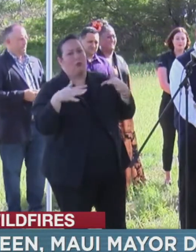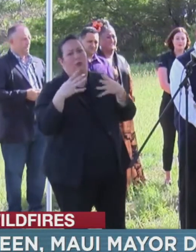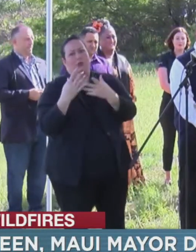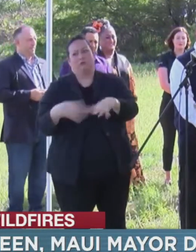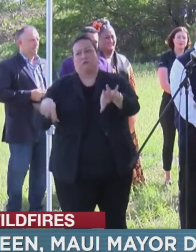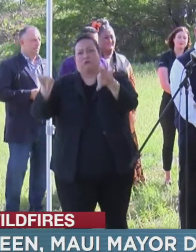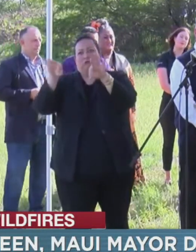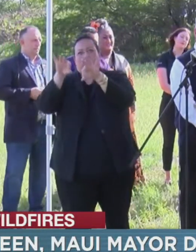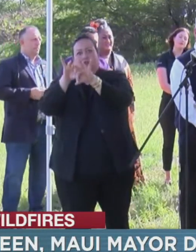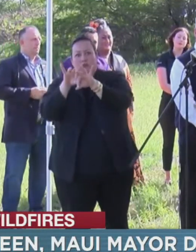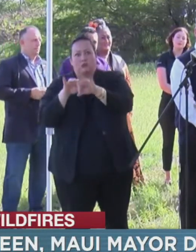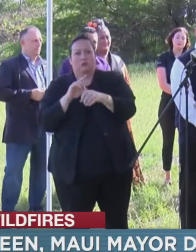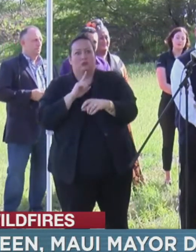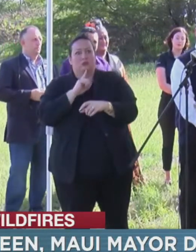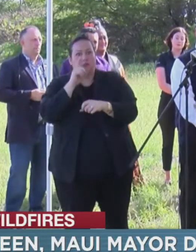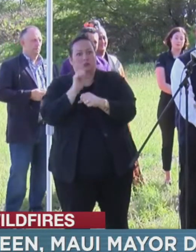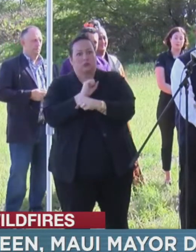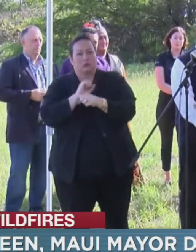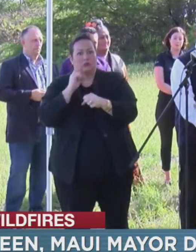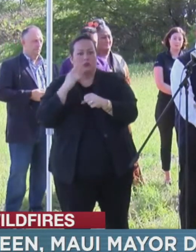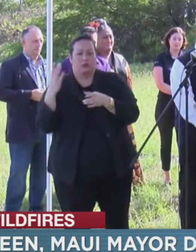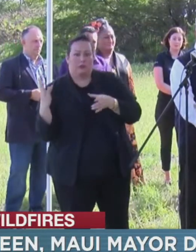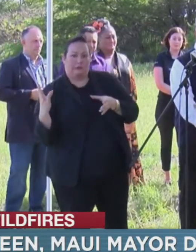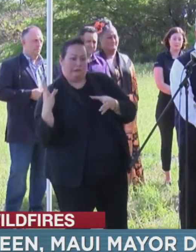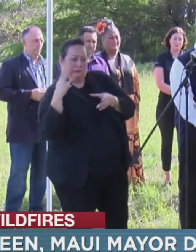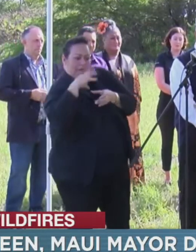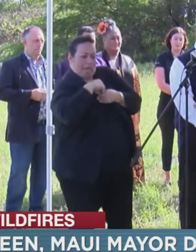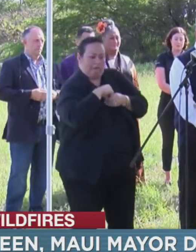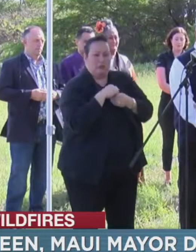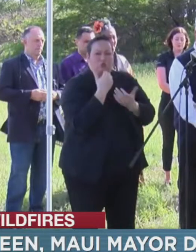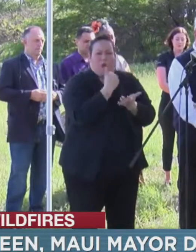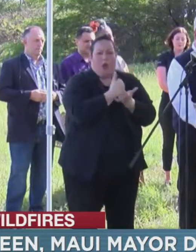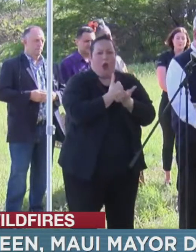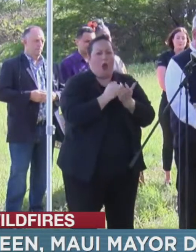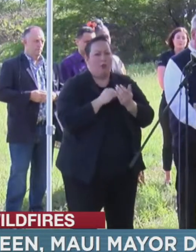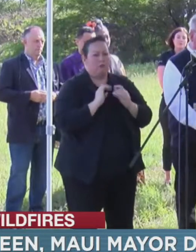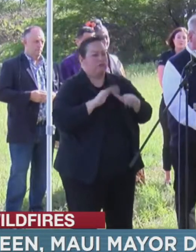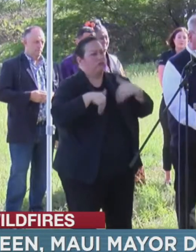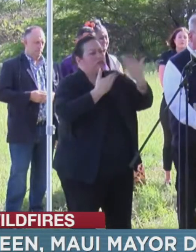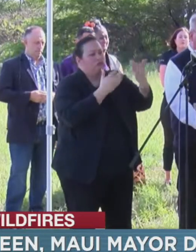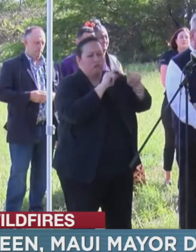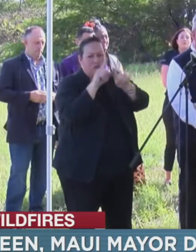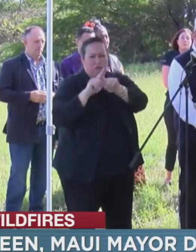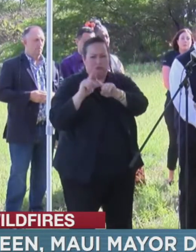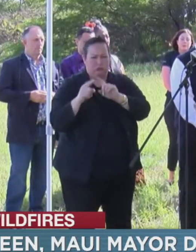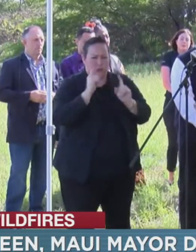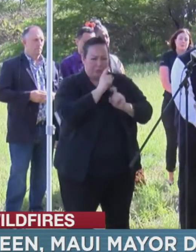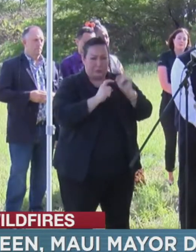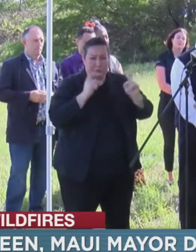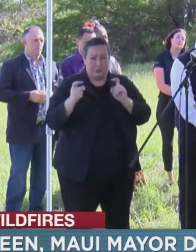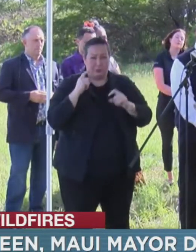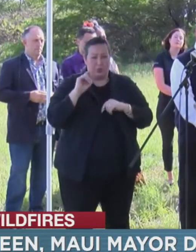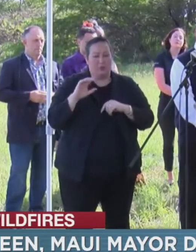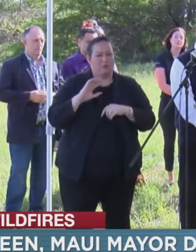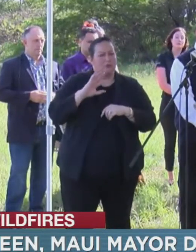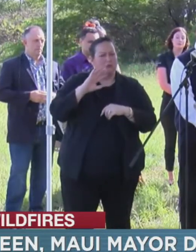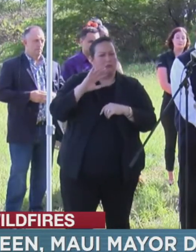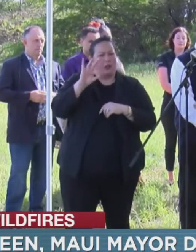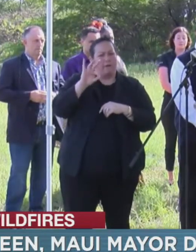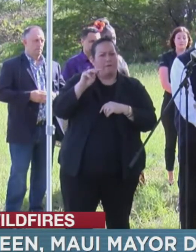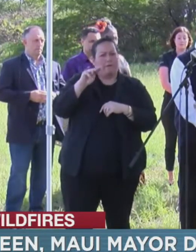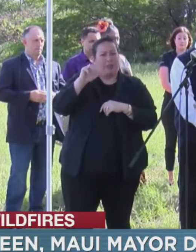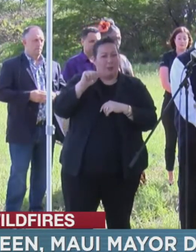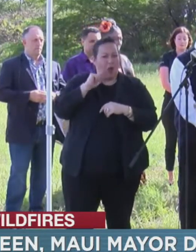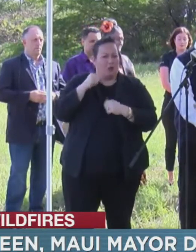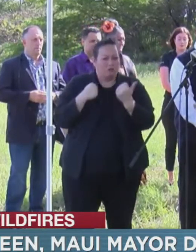to providing additional resources to survivors. FEMA supports the MOU that the state has entered into with